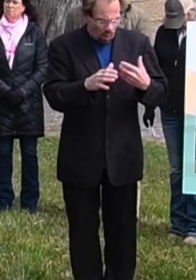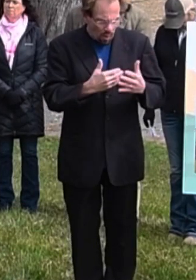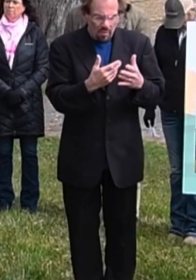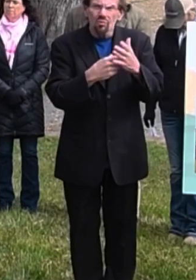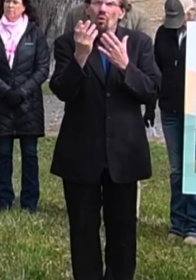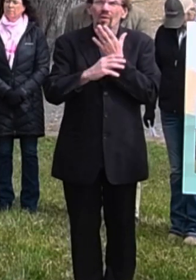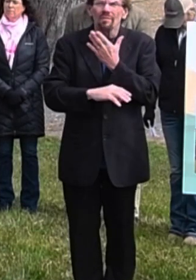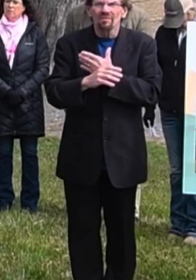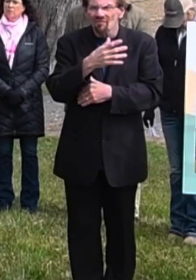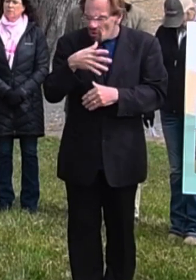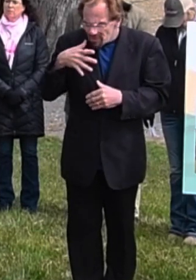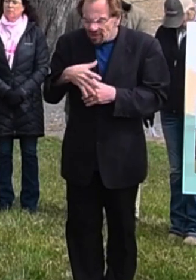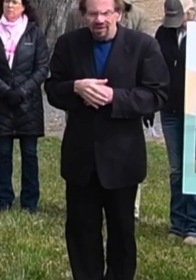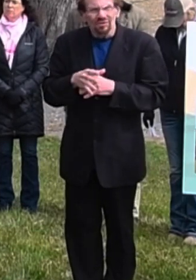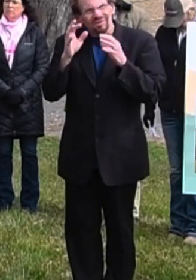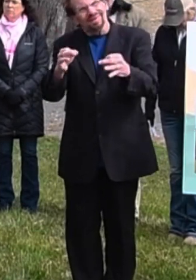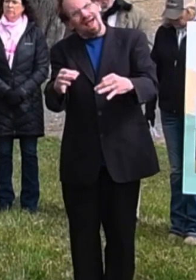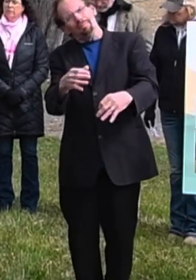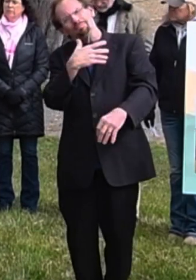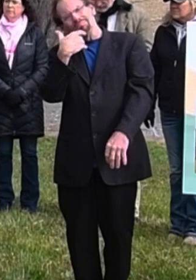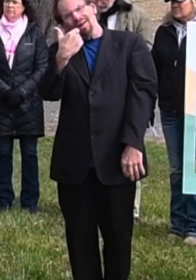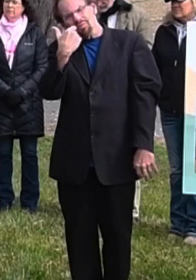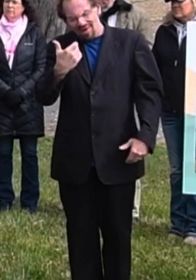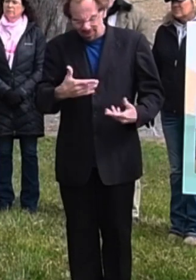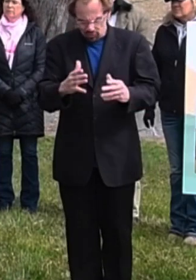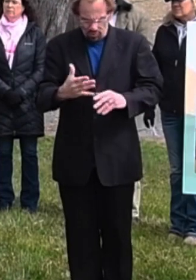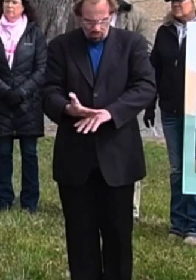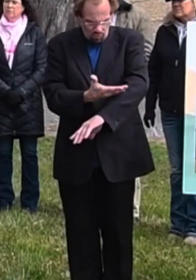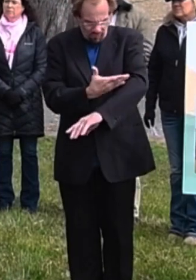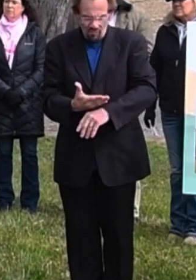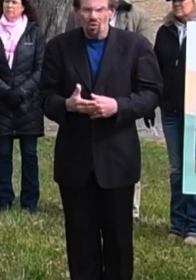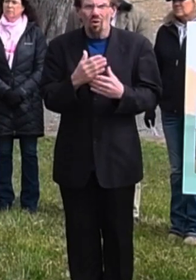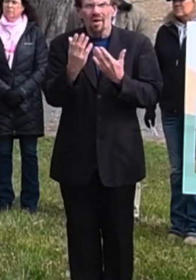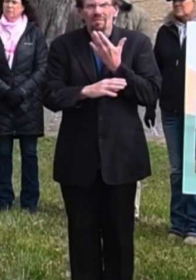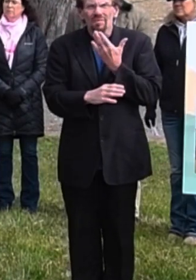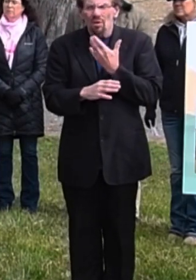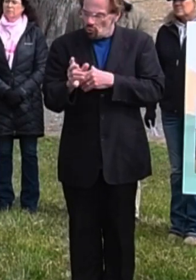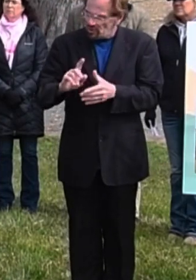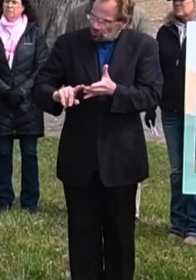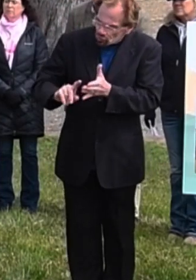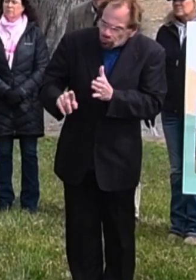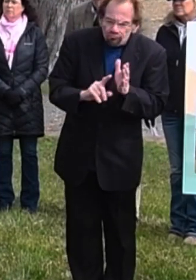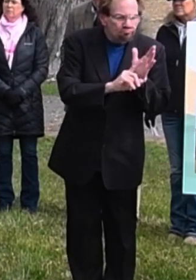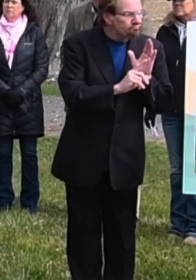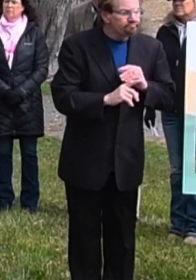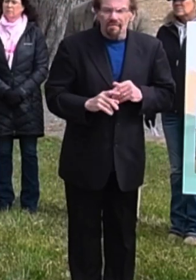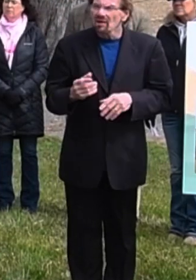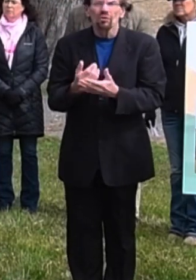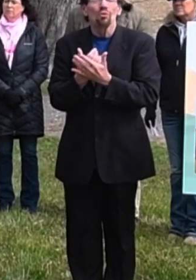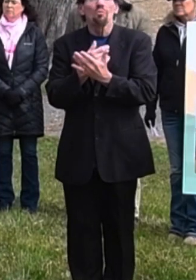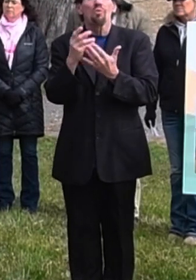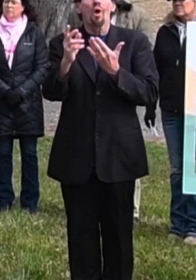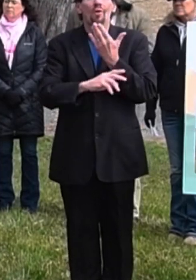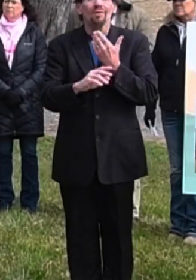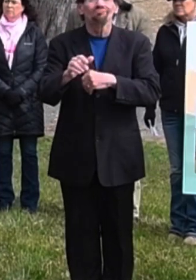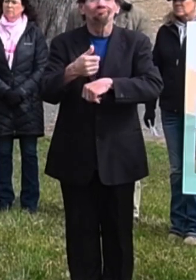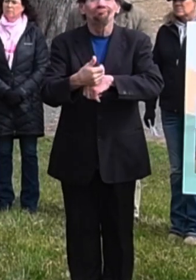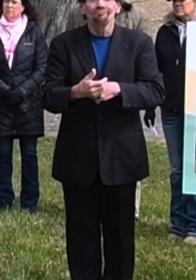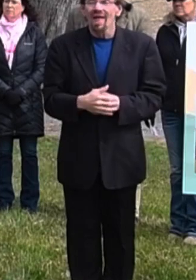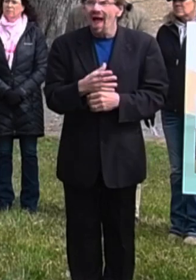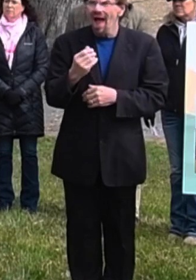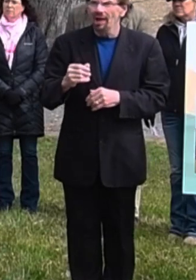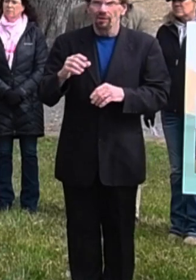programs to find better ways to improve them, researching new programs, and setting up the office